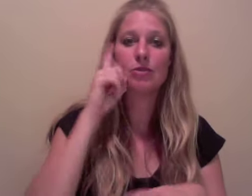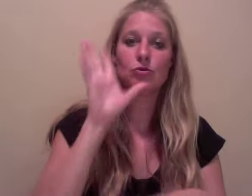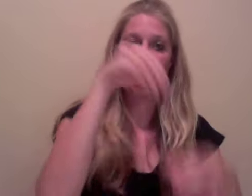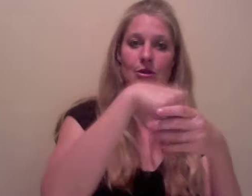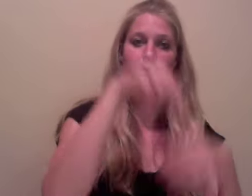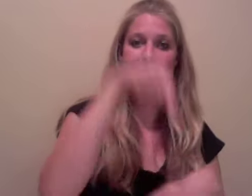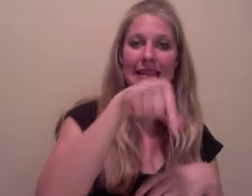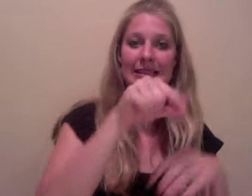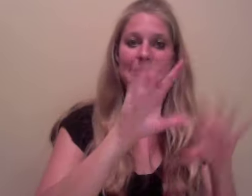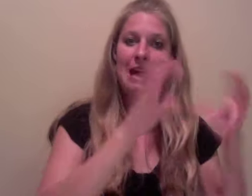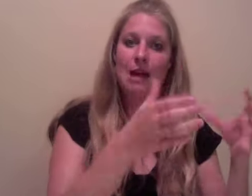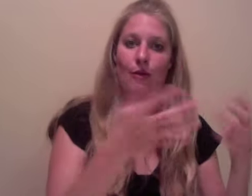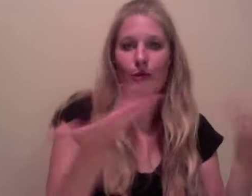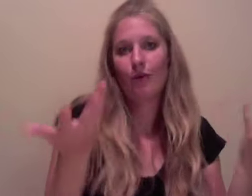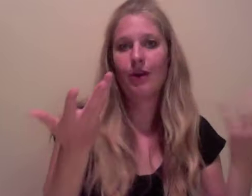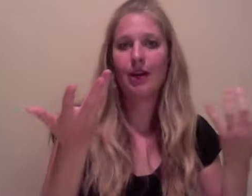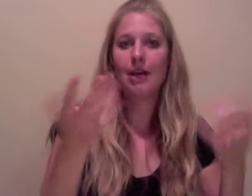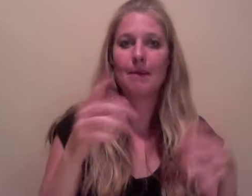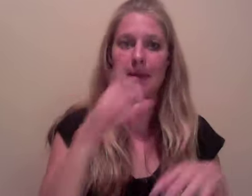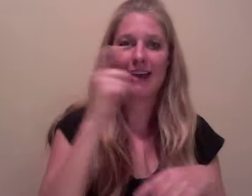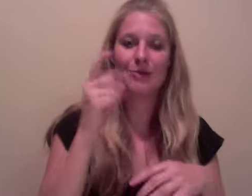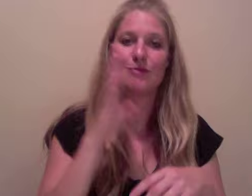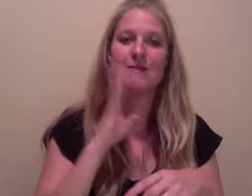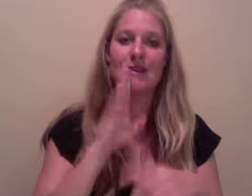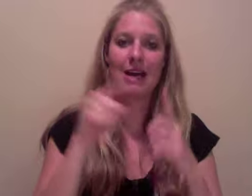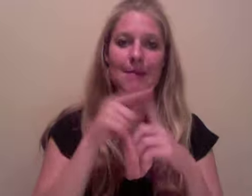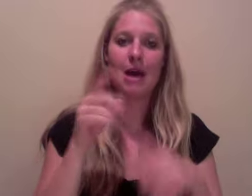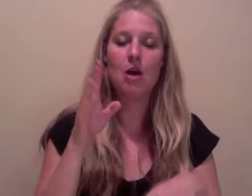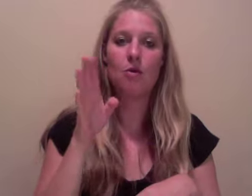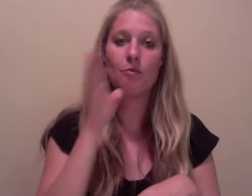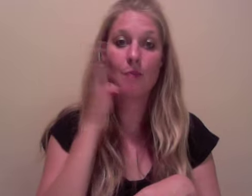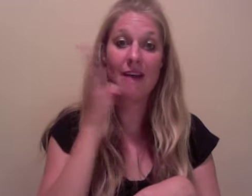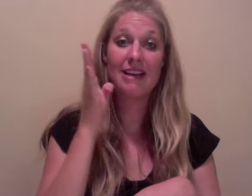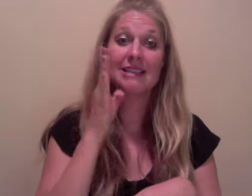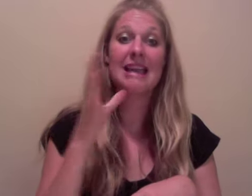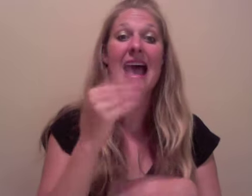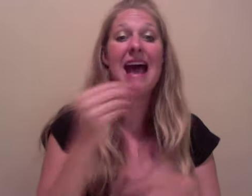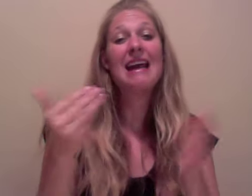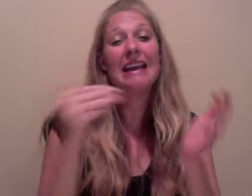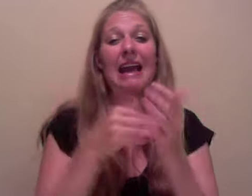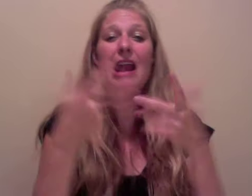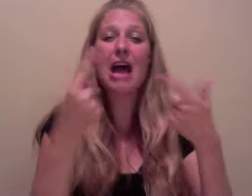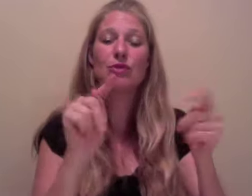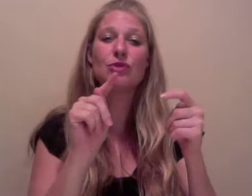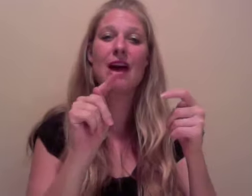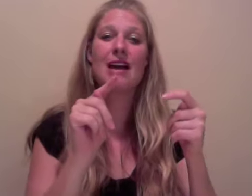sense to include this category because we're talking about breakfast. And again,